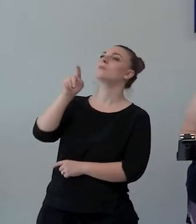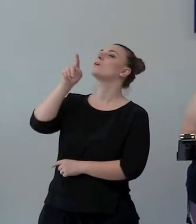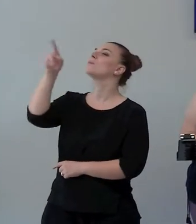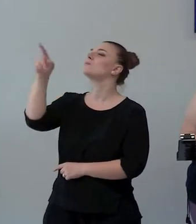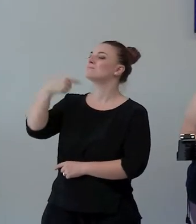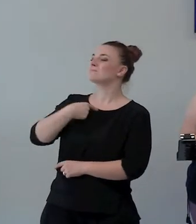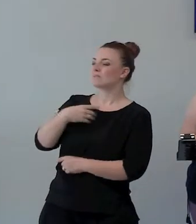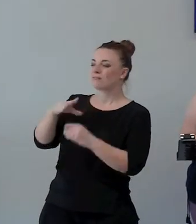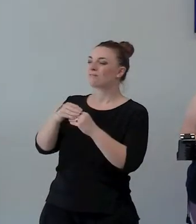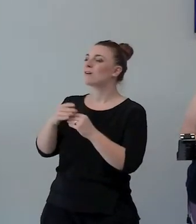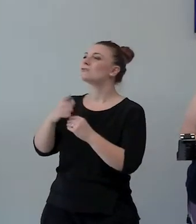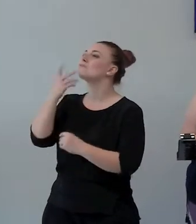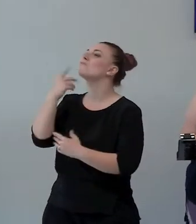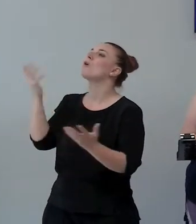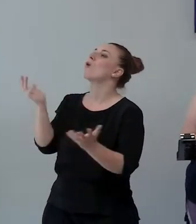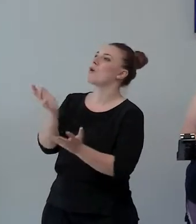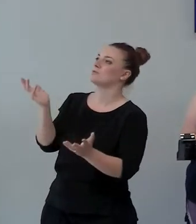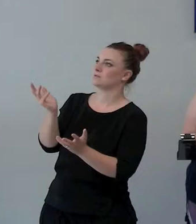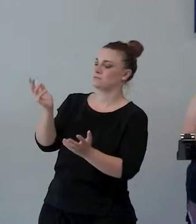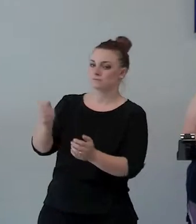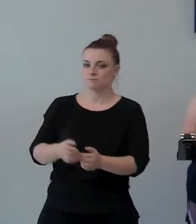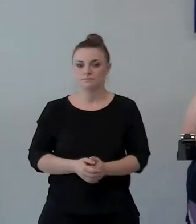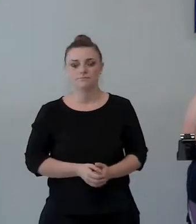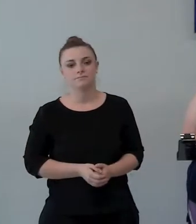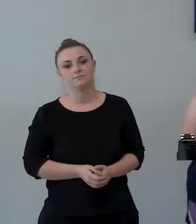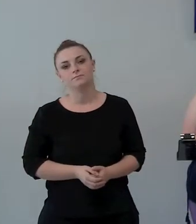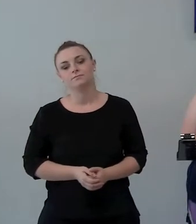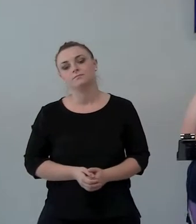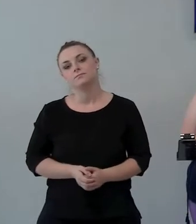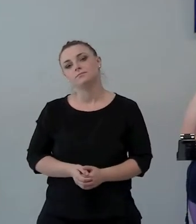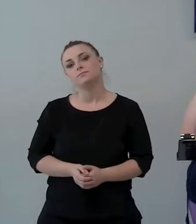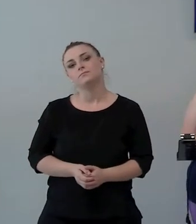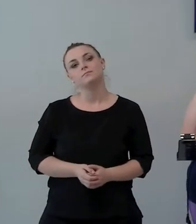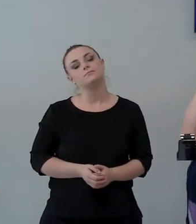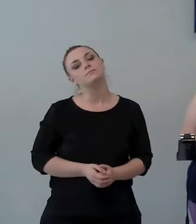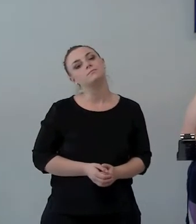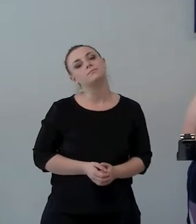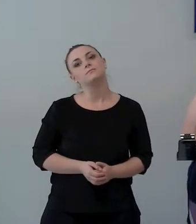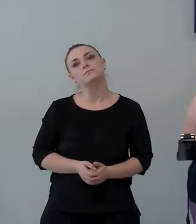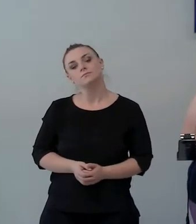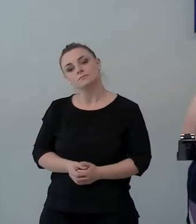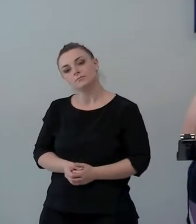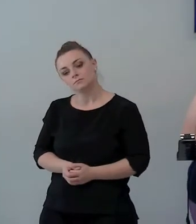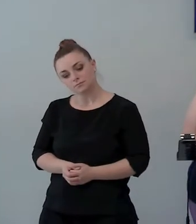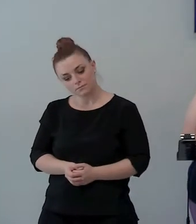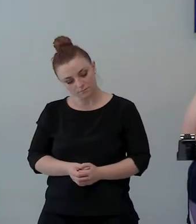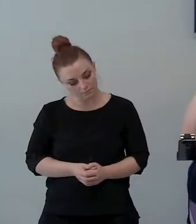io faccia. I encourage you to ask the Lord, what do you want me to do with my